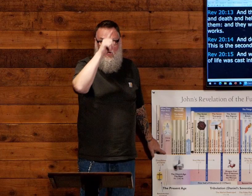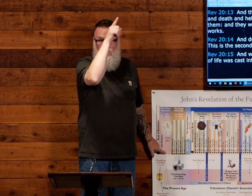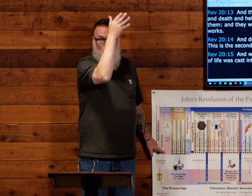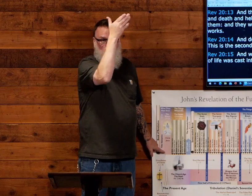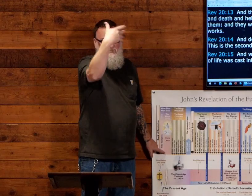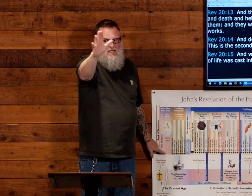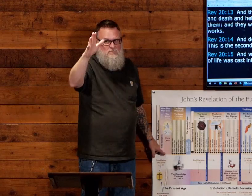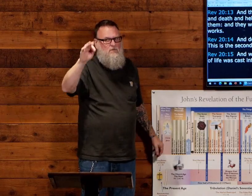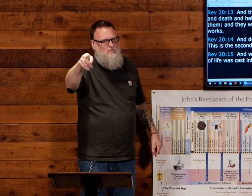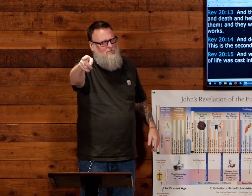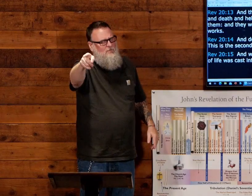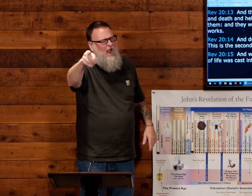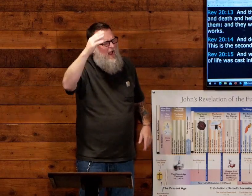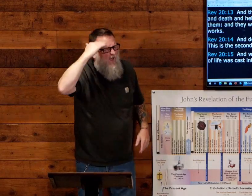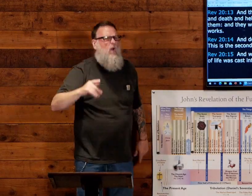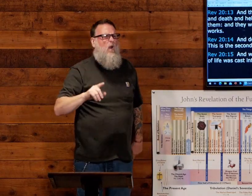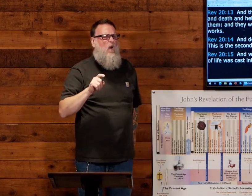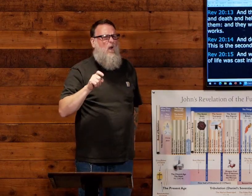it's already happened back here.